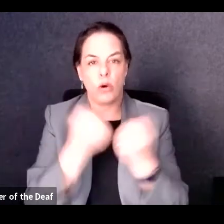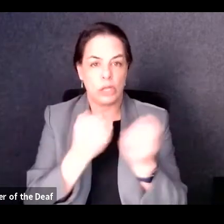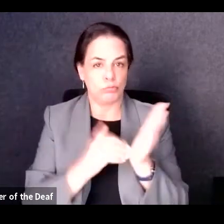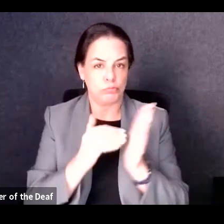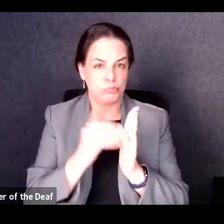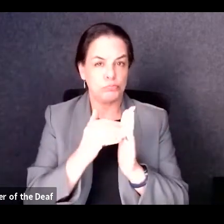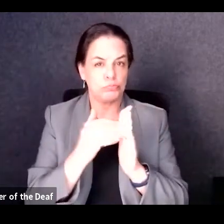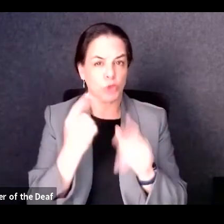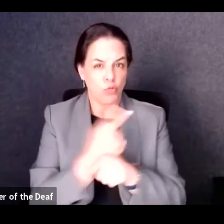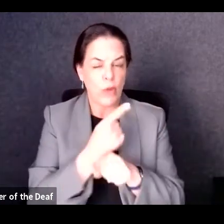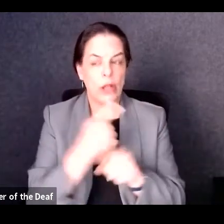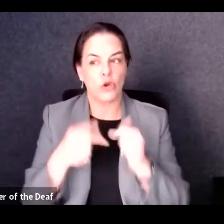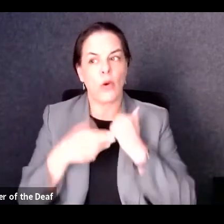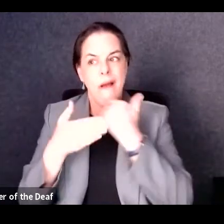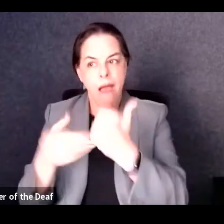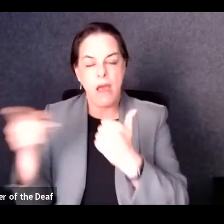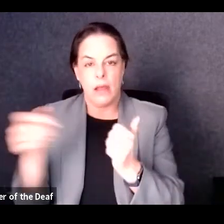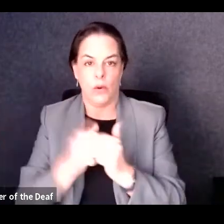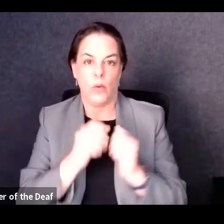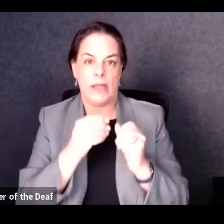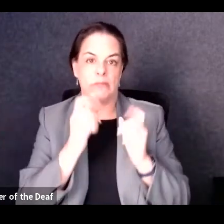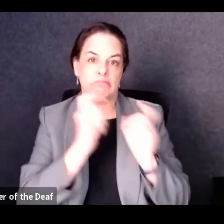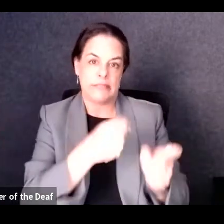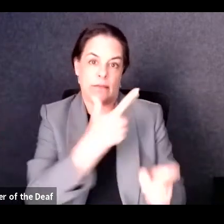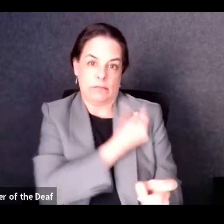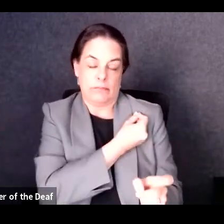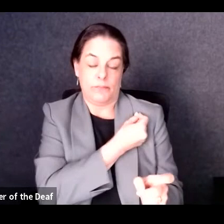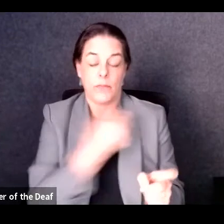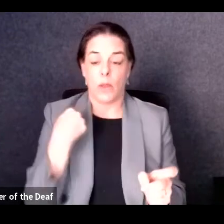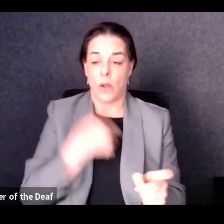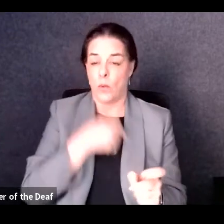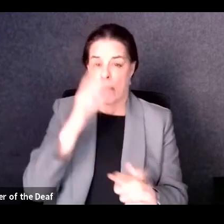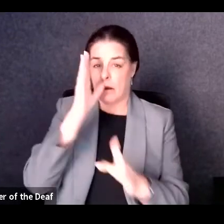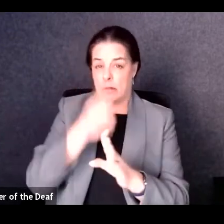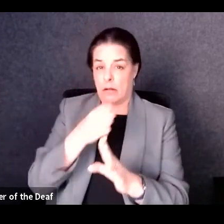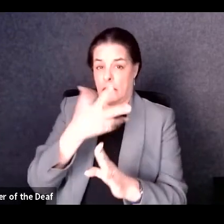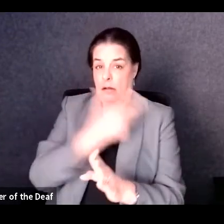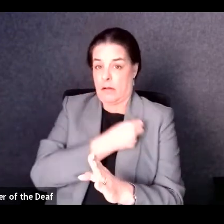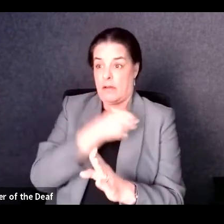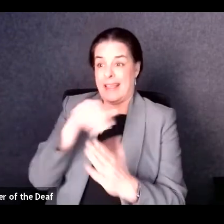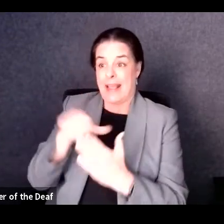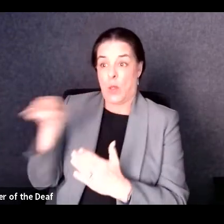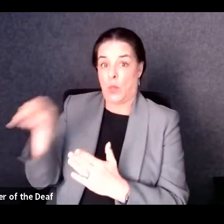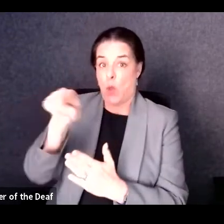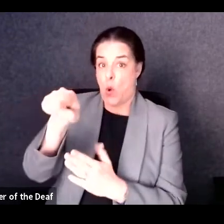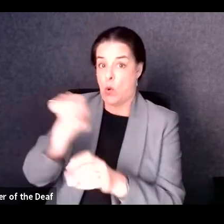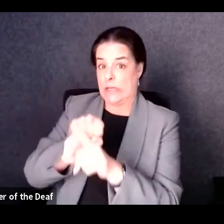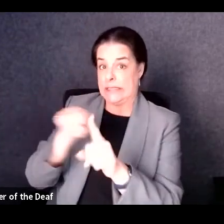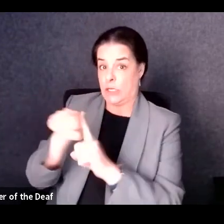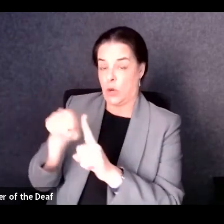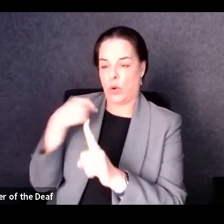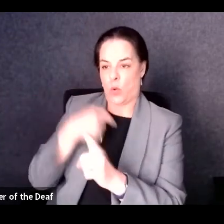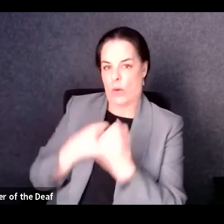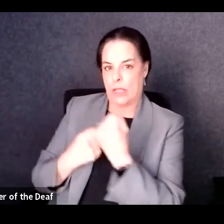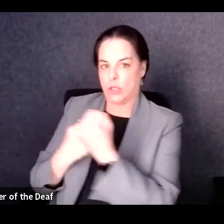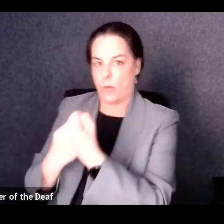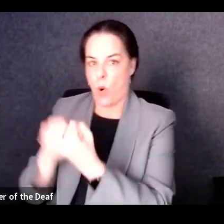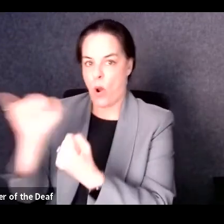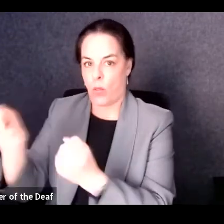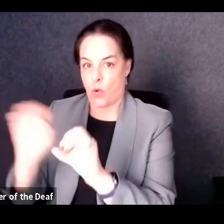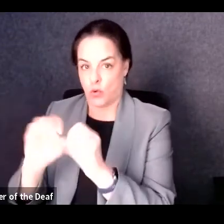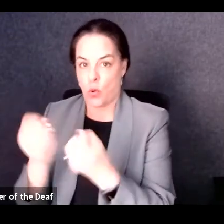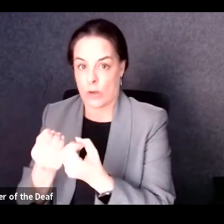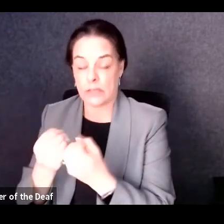their vaccination distribution. While we are not directly administering the vaccine in these cases, we help support these organizations